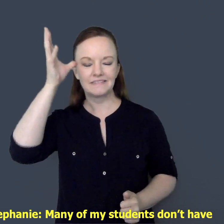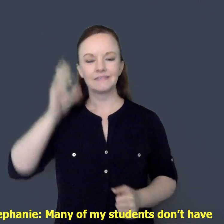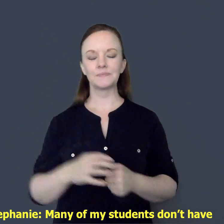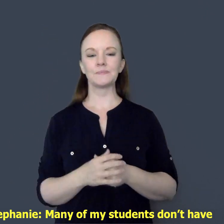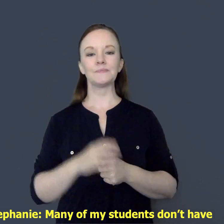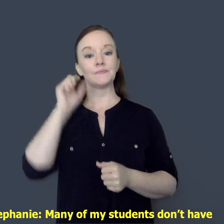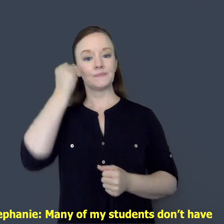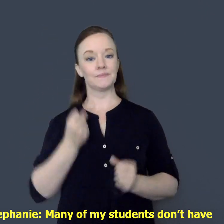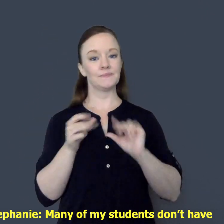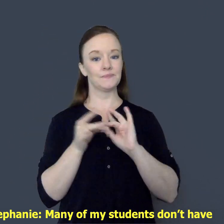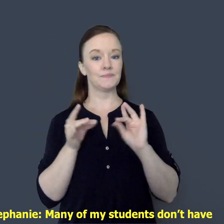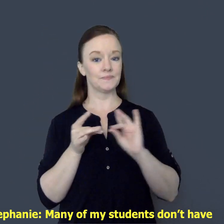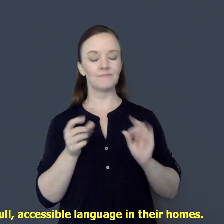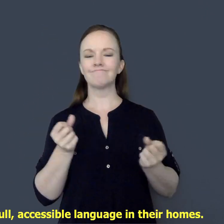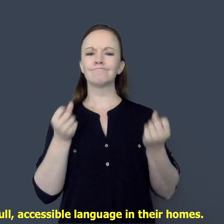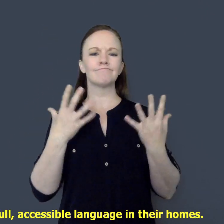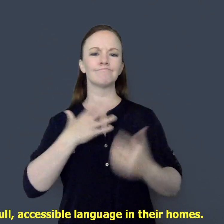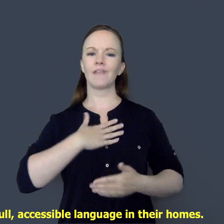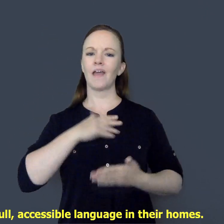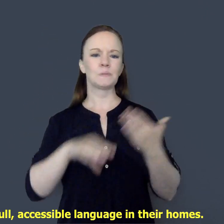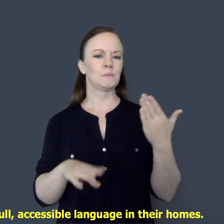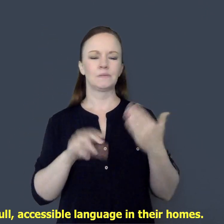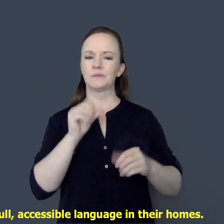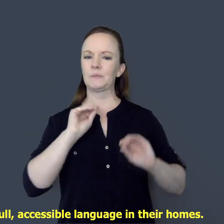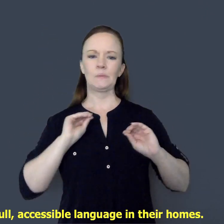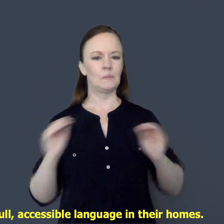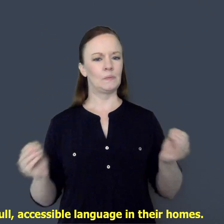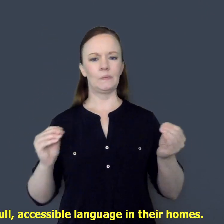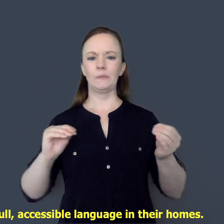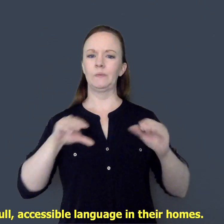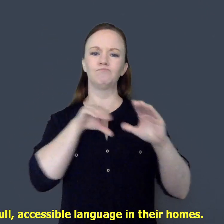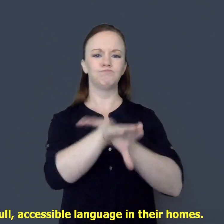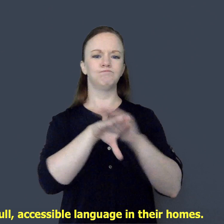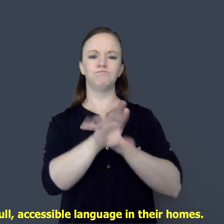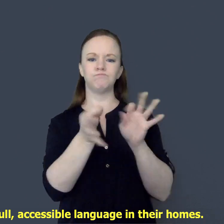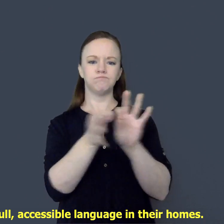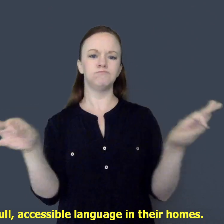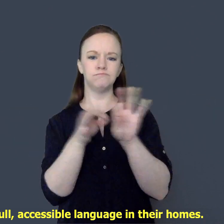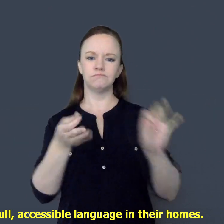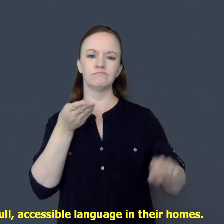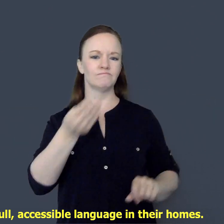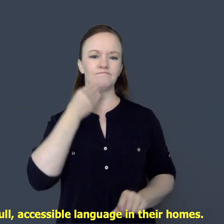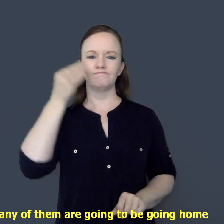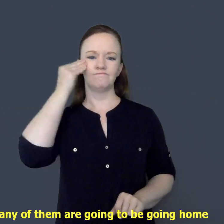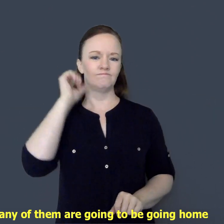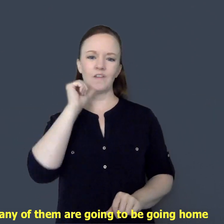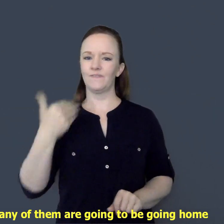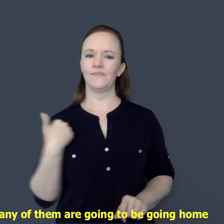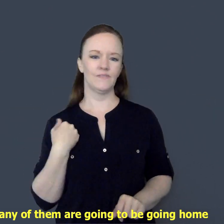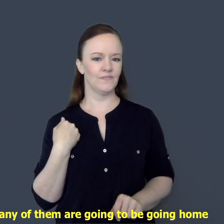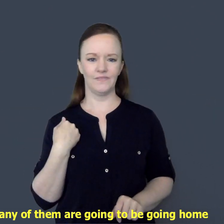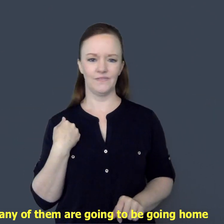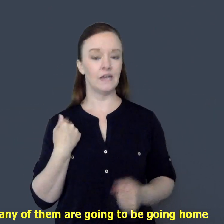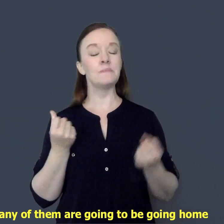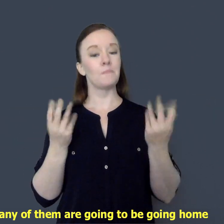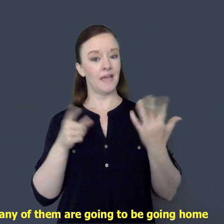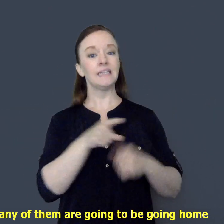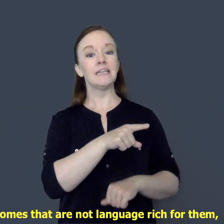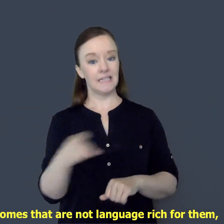don't have full accessible language in their homes. Many of them are going to be going home to